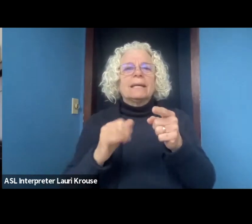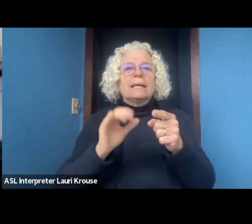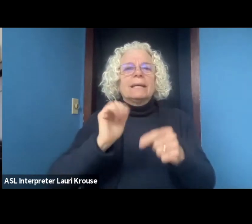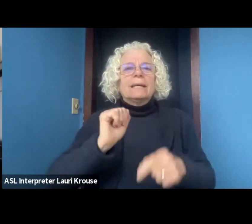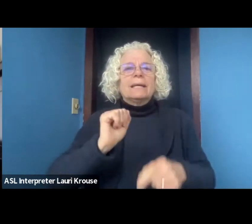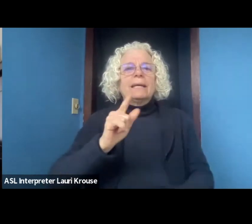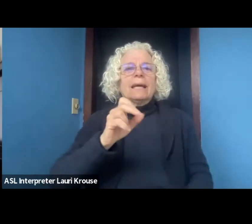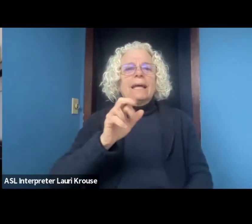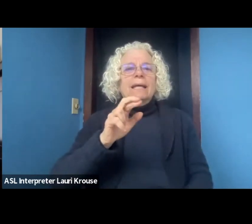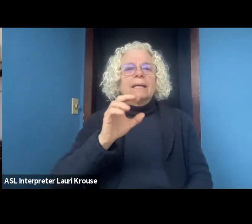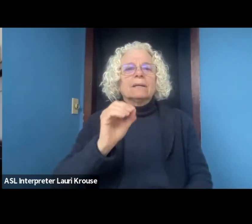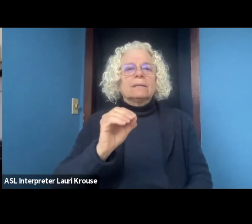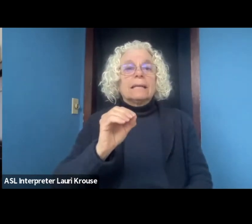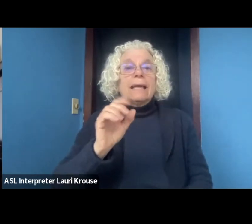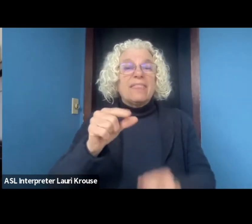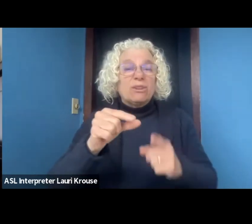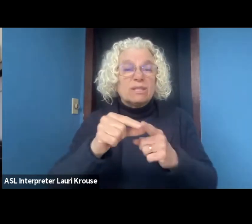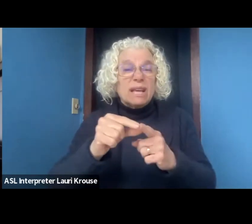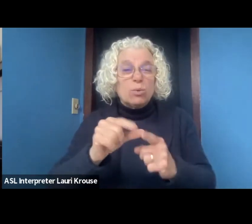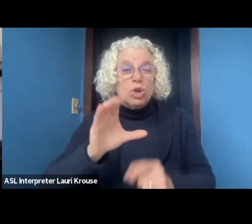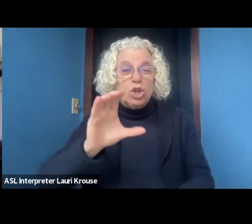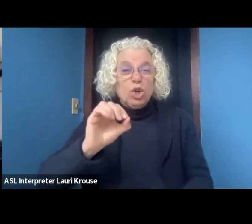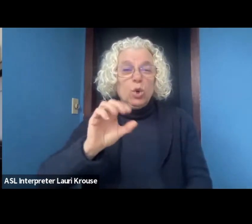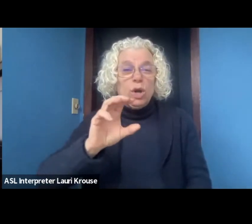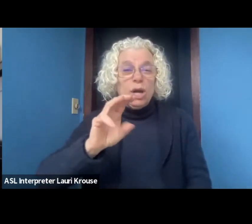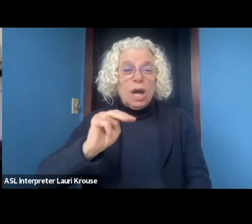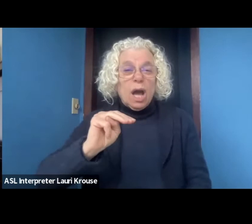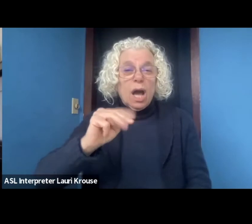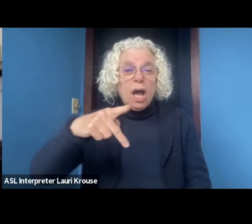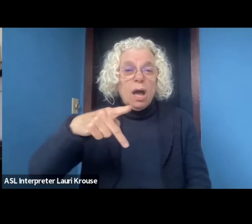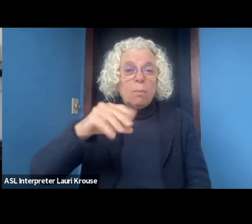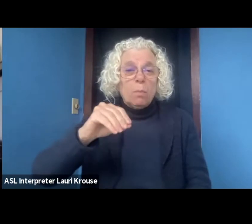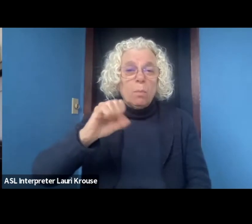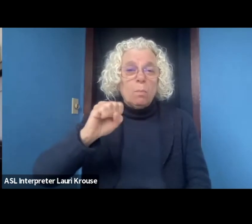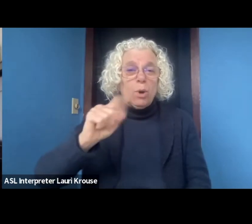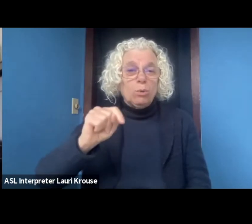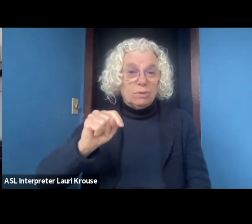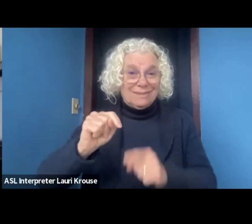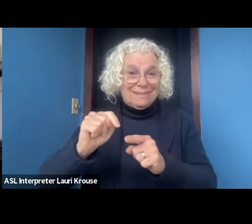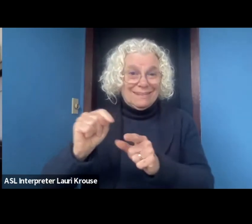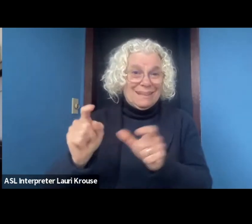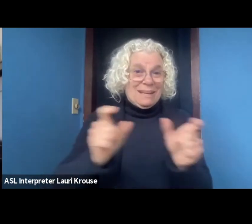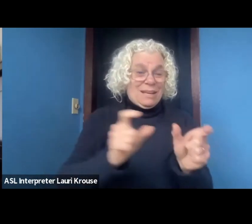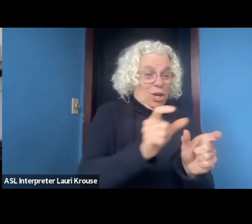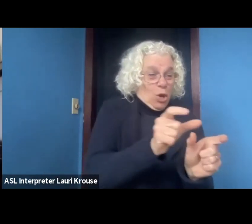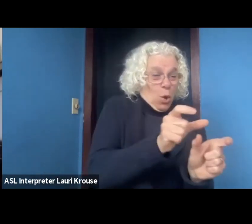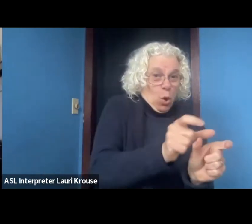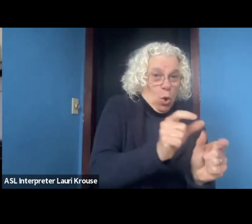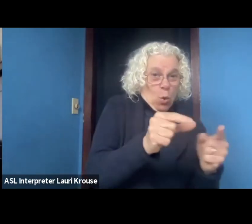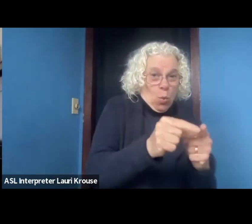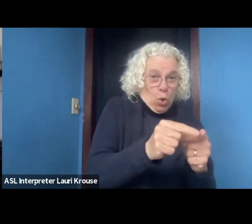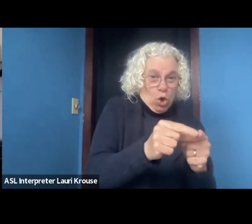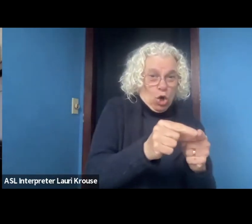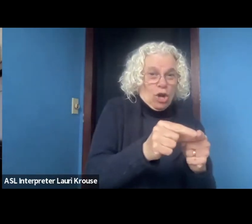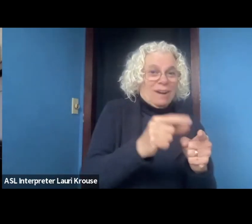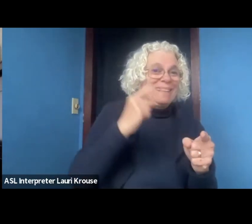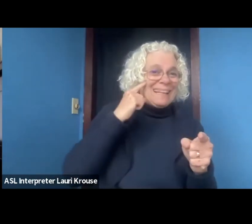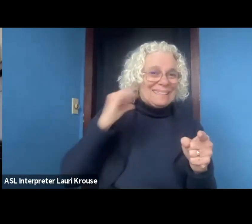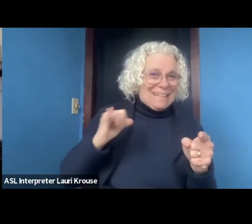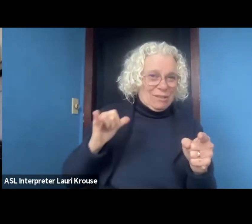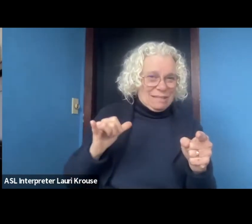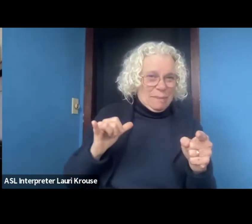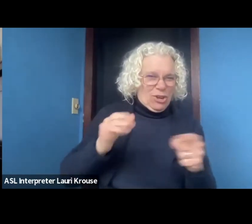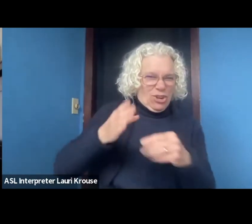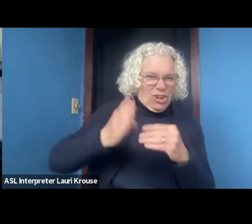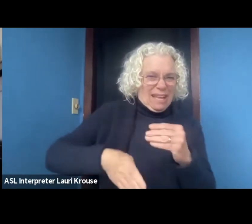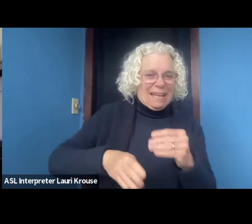word compost. Oh, okay. Well, that's a challenge for you. I welcome that. So we need to plant trees. We need to